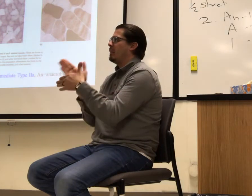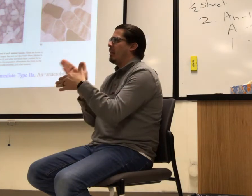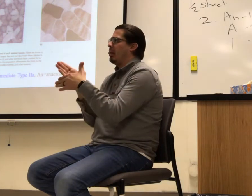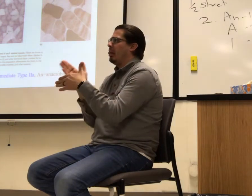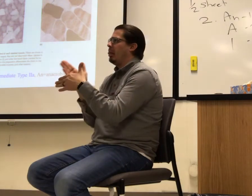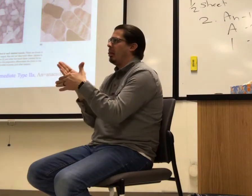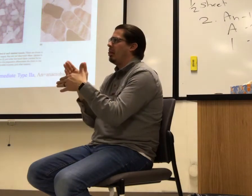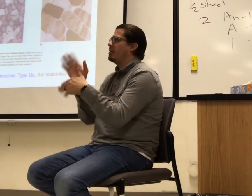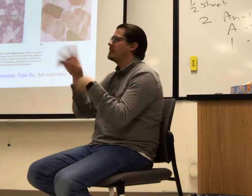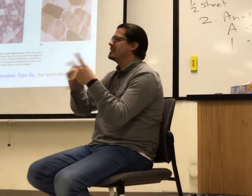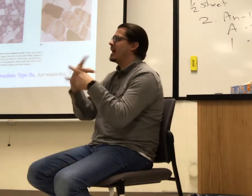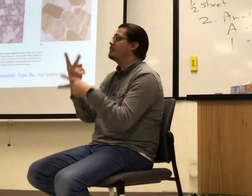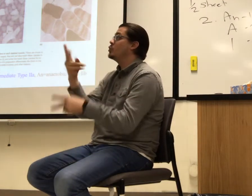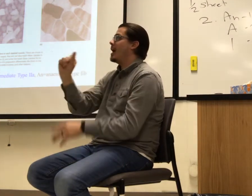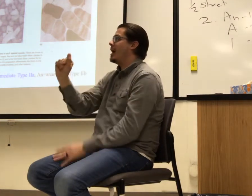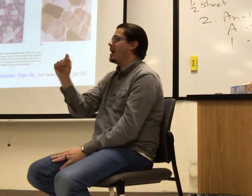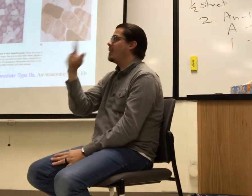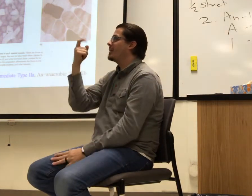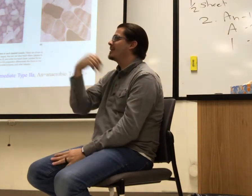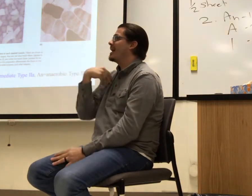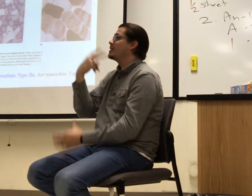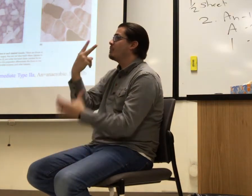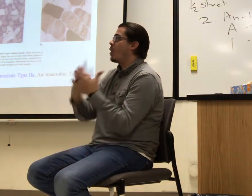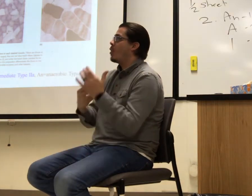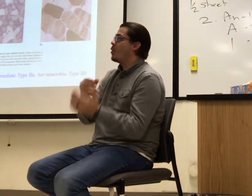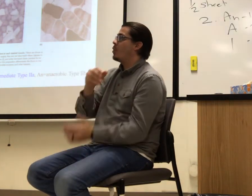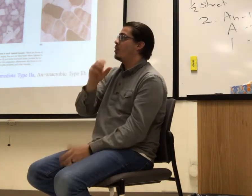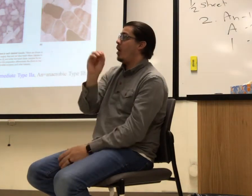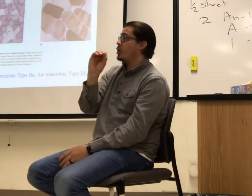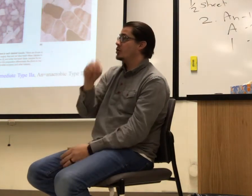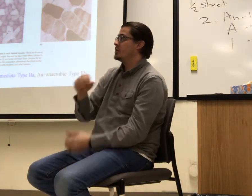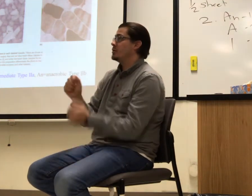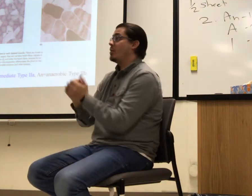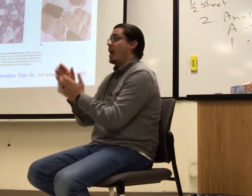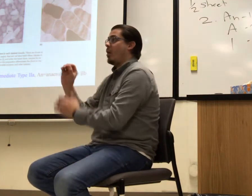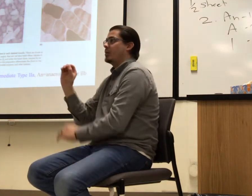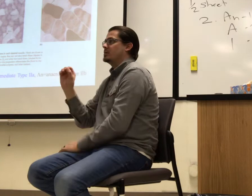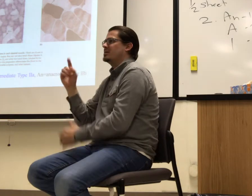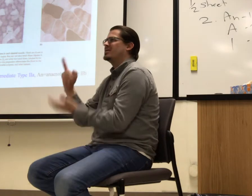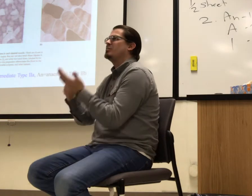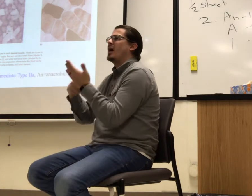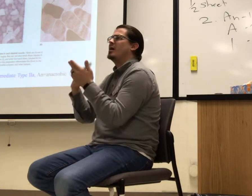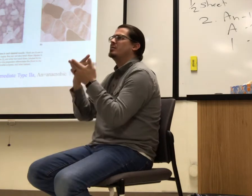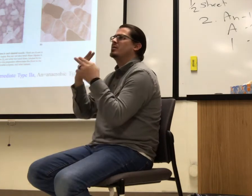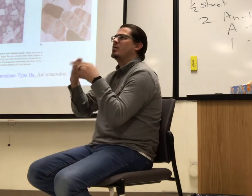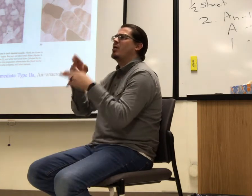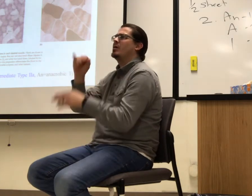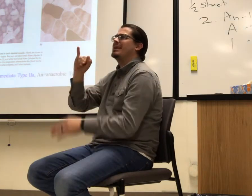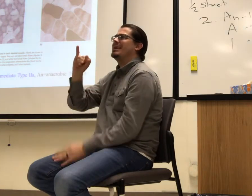2As, because they have both. So sometimes they're called intermediate fibers for that reason.